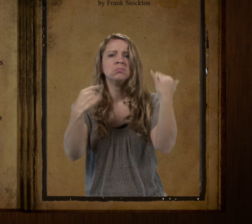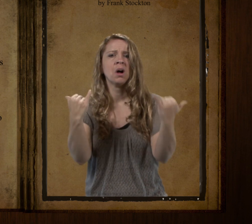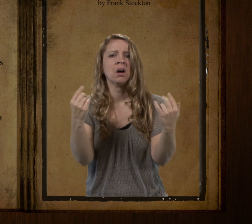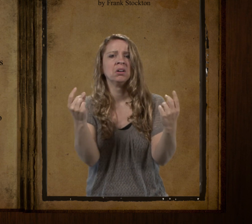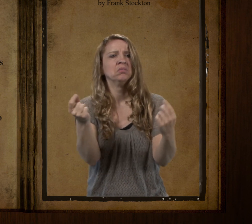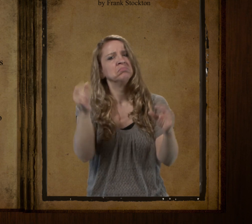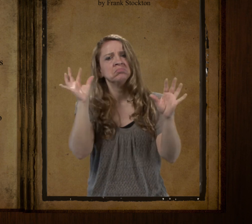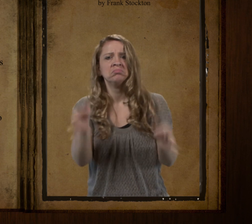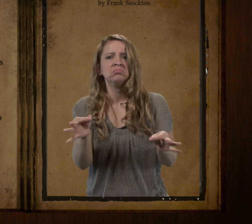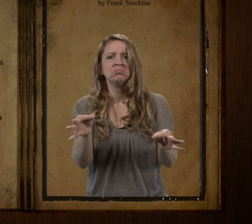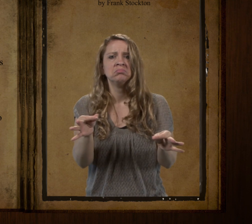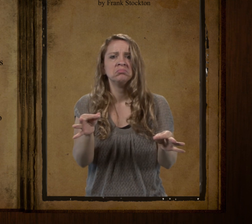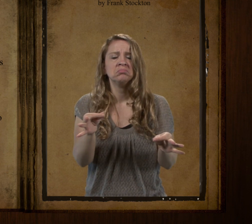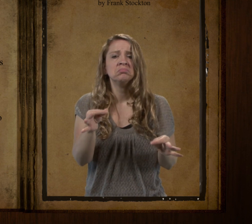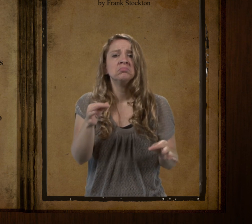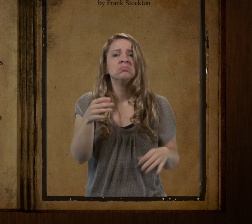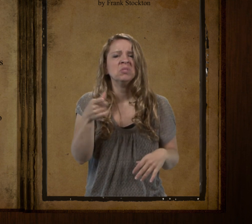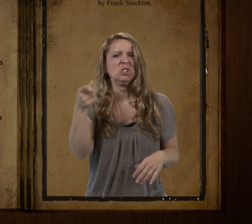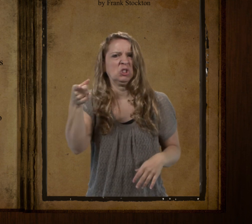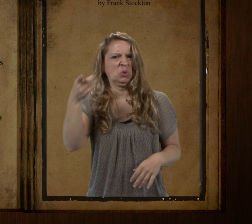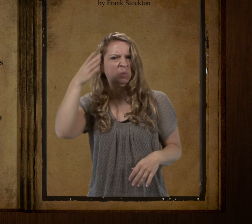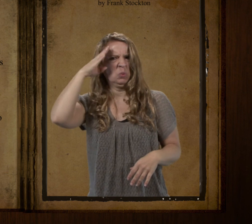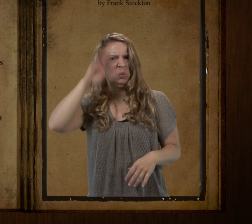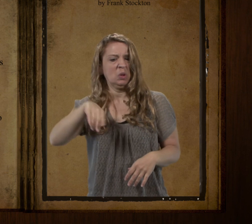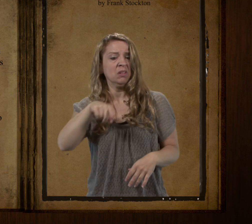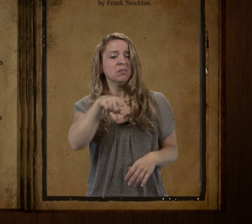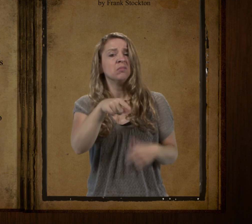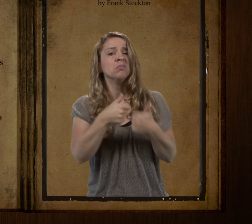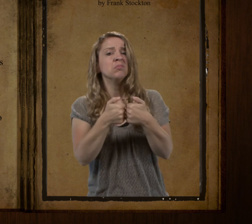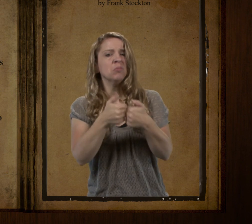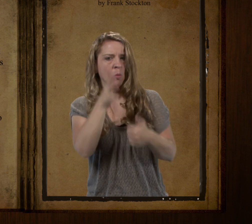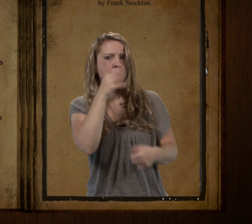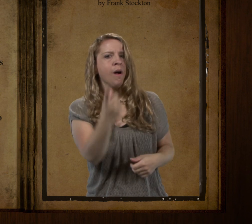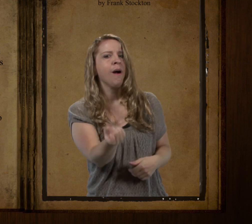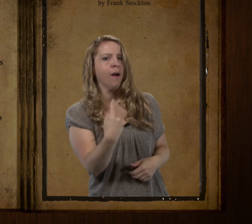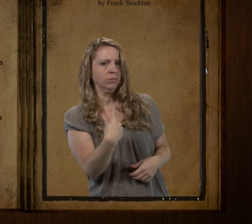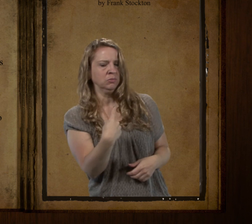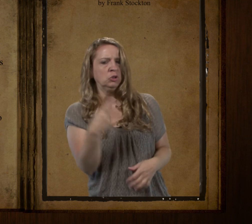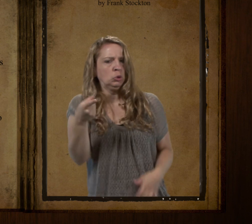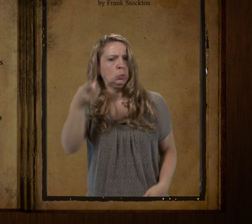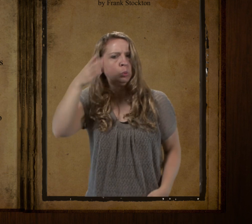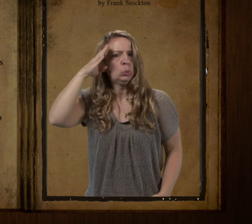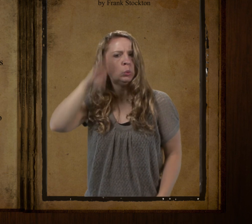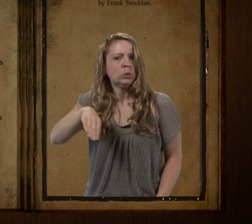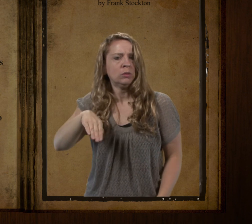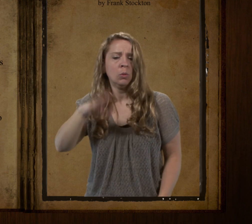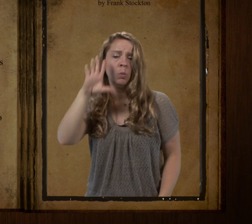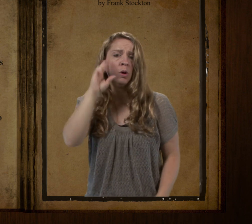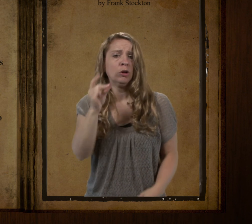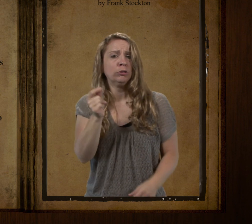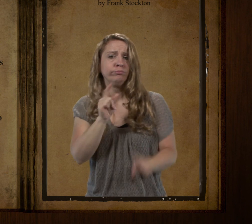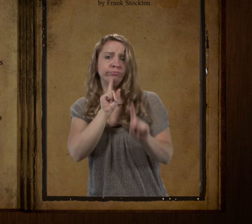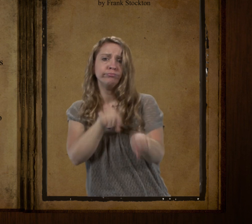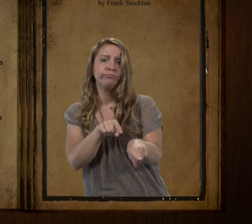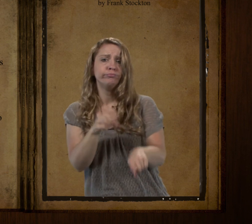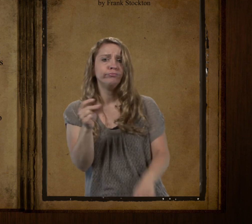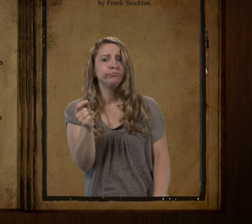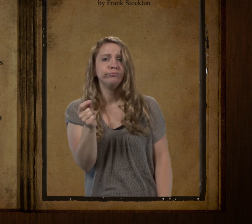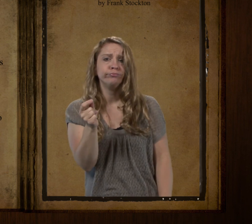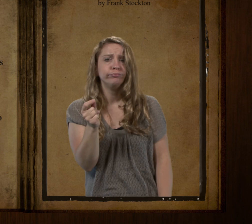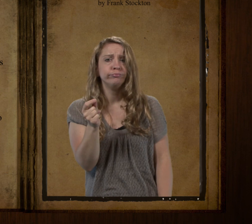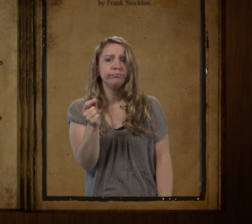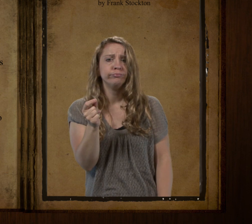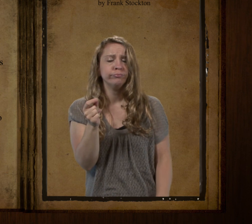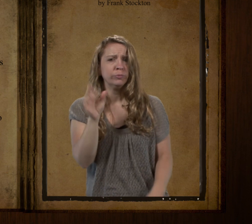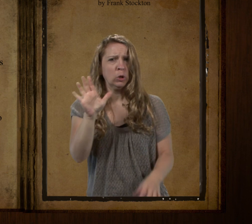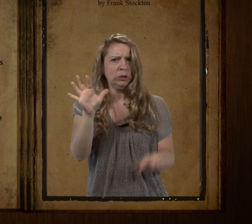She had known she would be asked. She had decided what she would answer, and, without the slightest